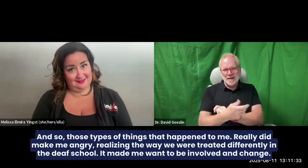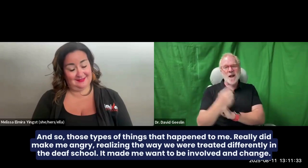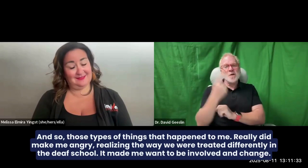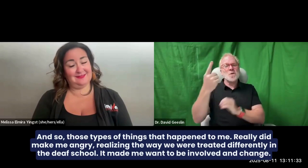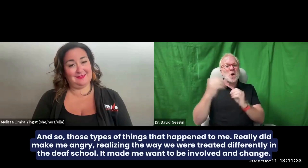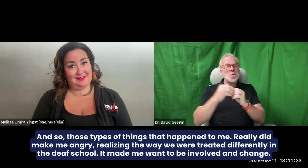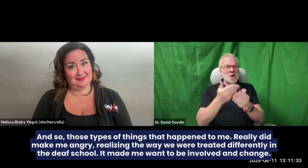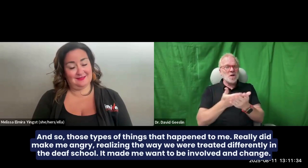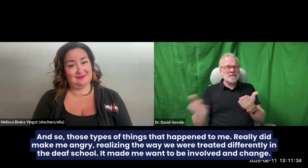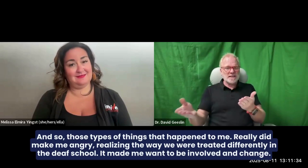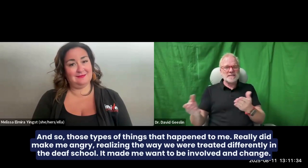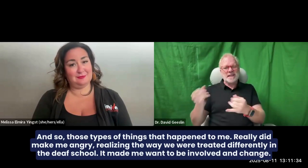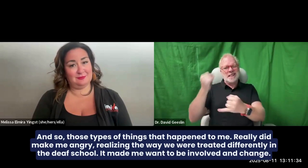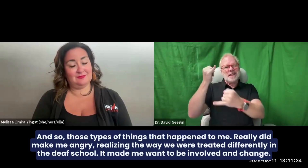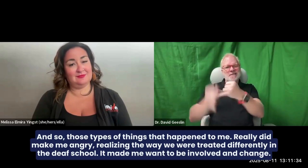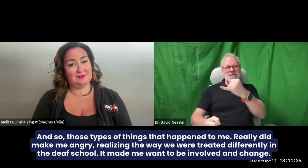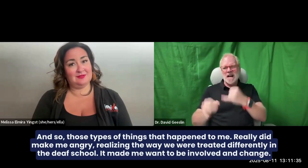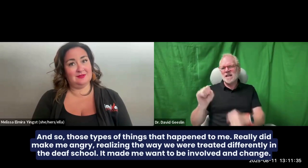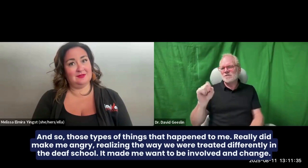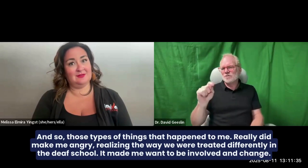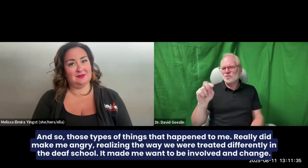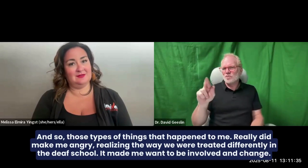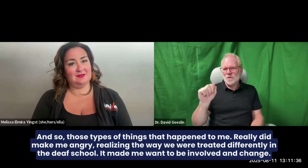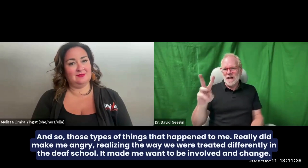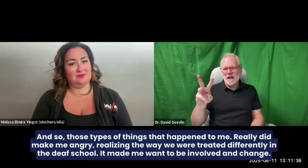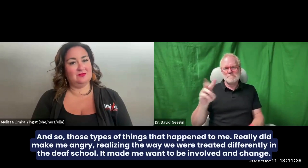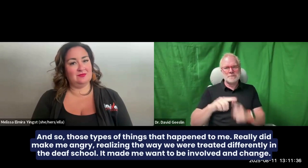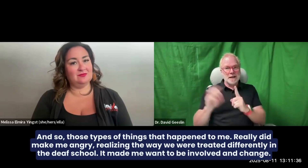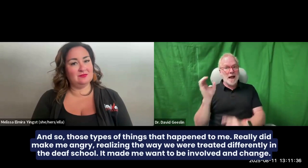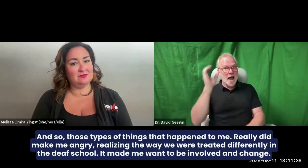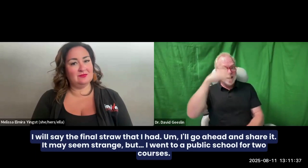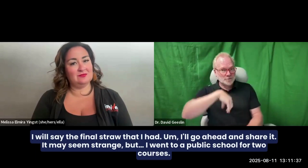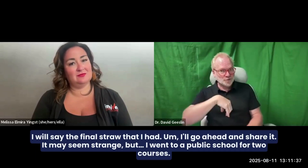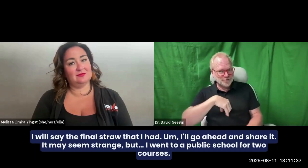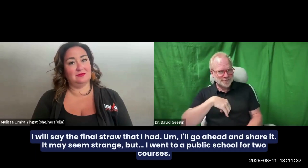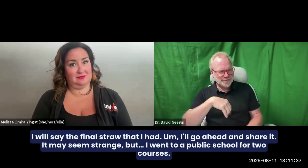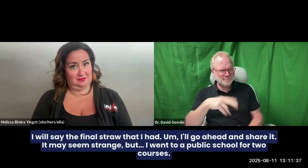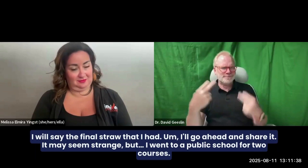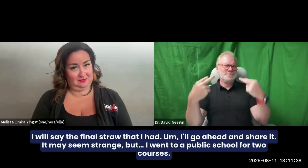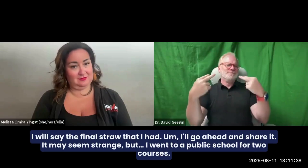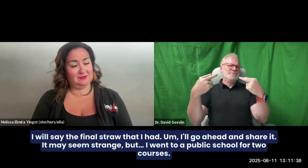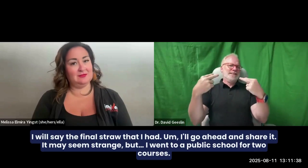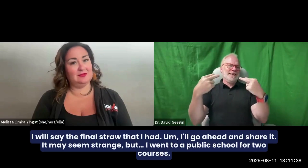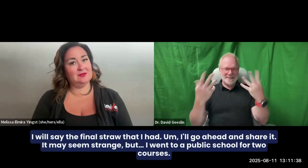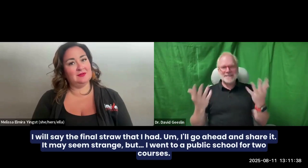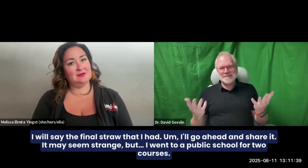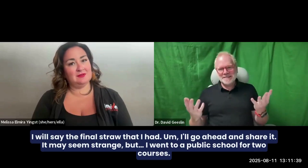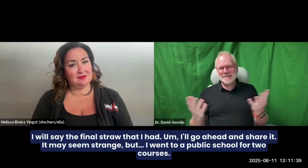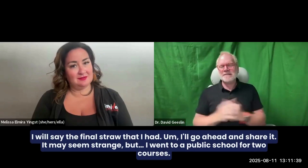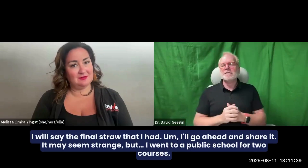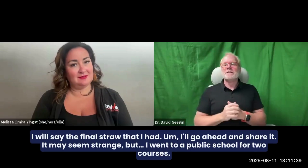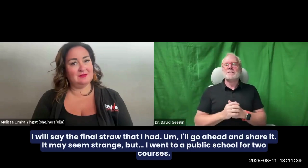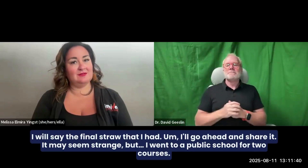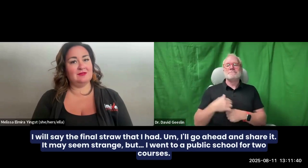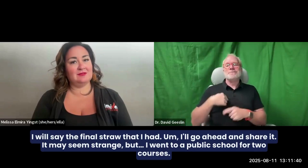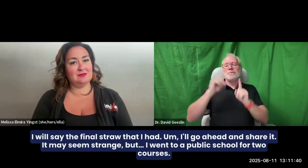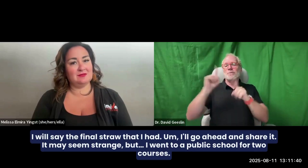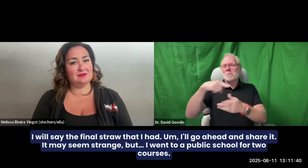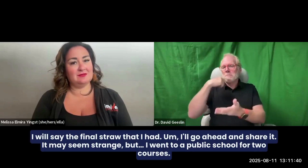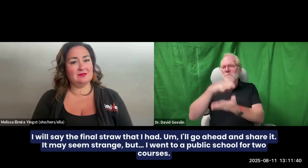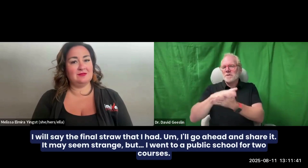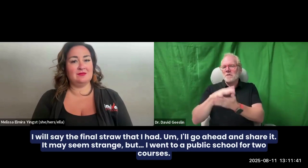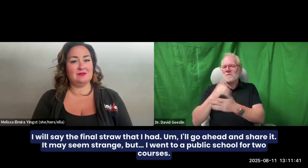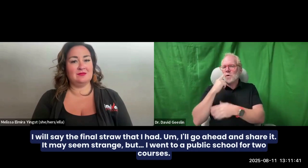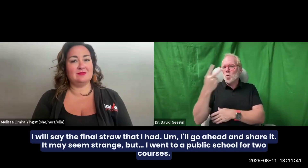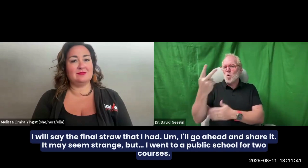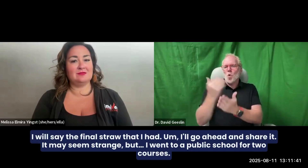treated differently in the deaf school. It made me want to be involved and change. I will say the final straw that I had,